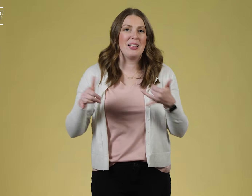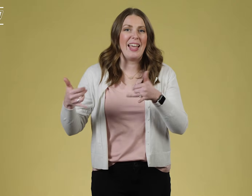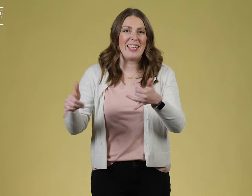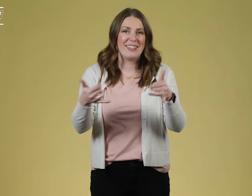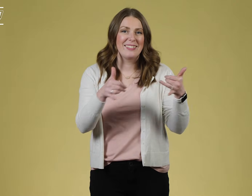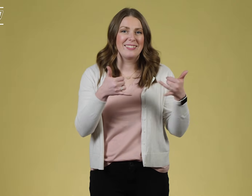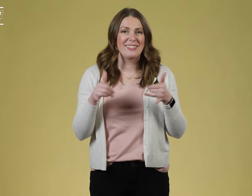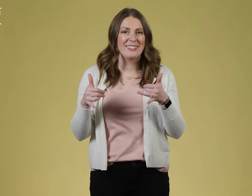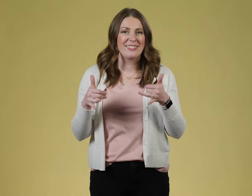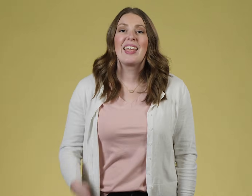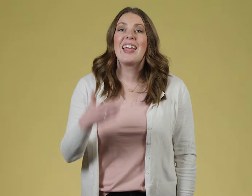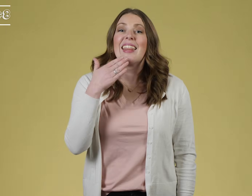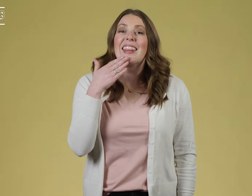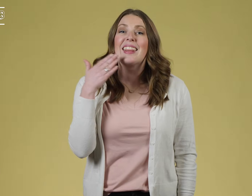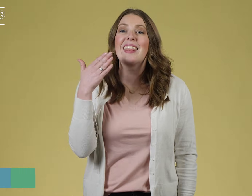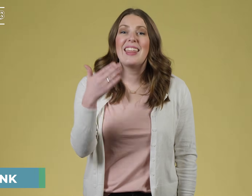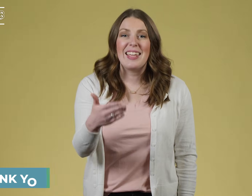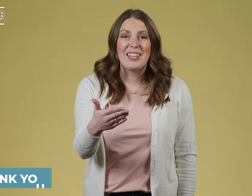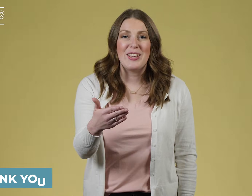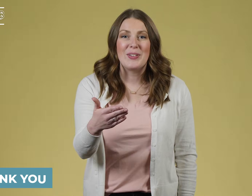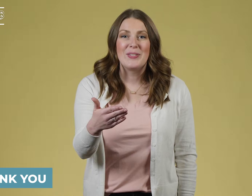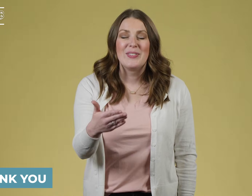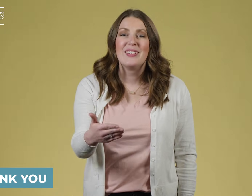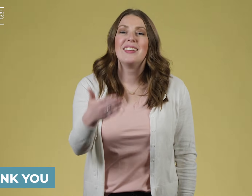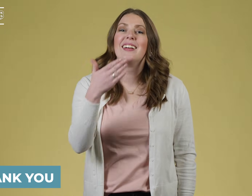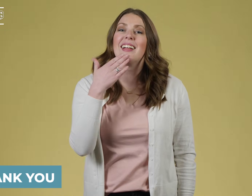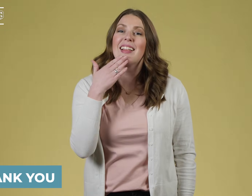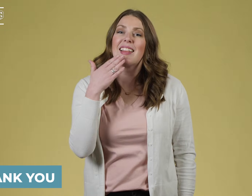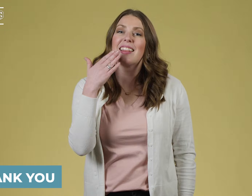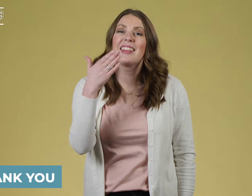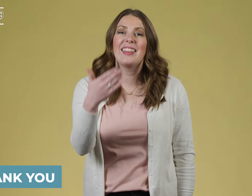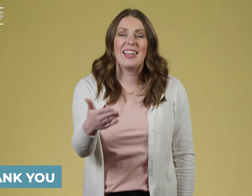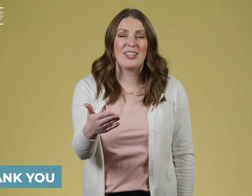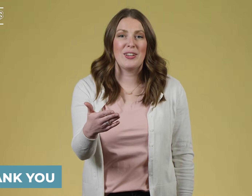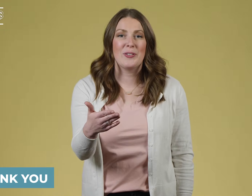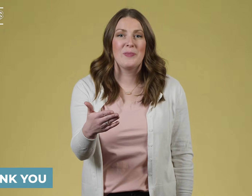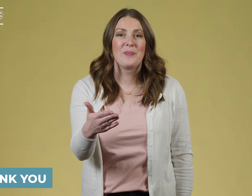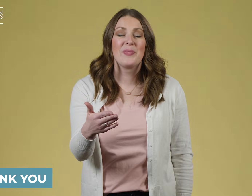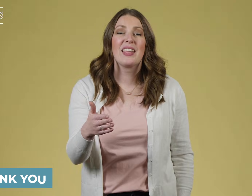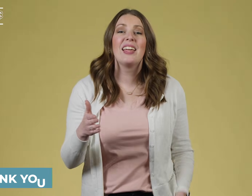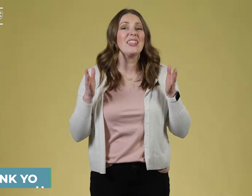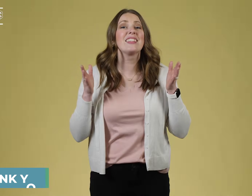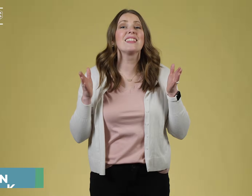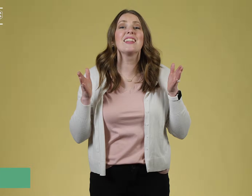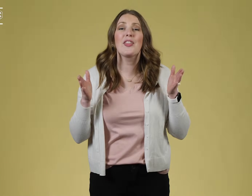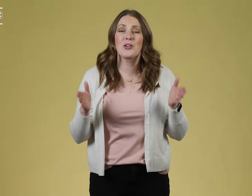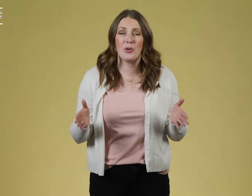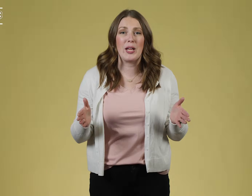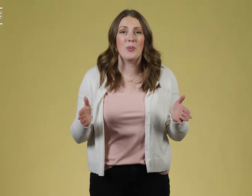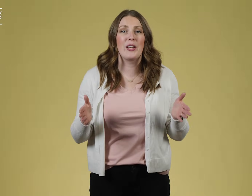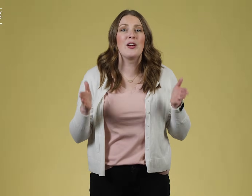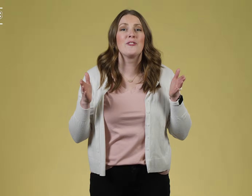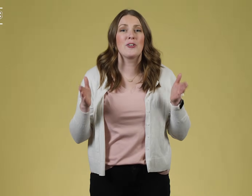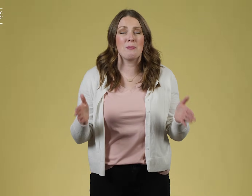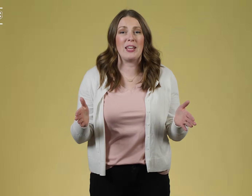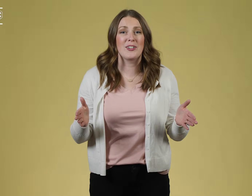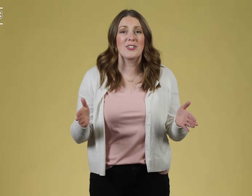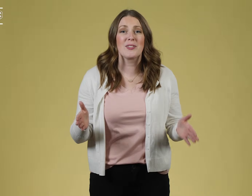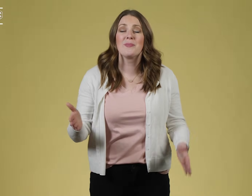Play. Thank you. Thank you. This is another great one for manners.